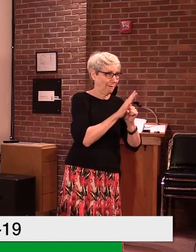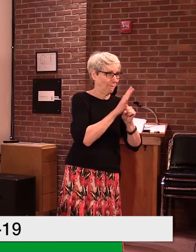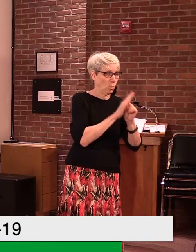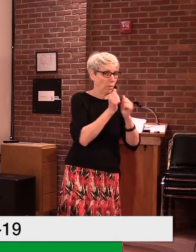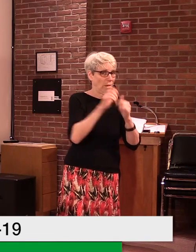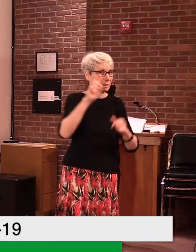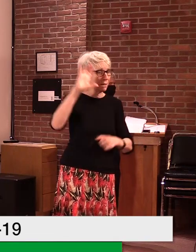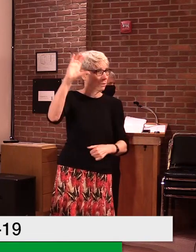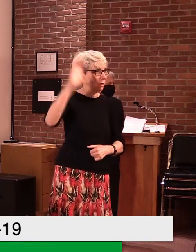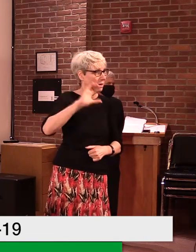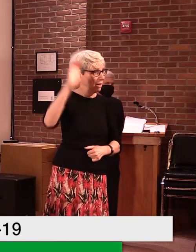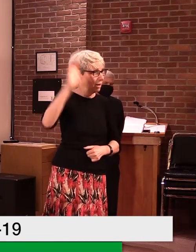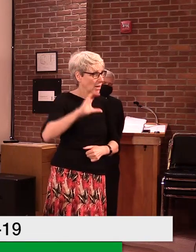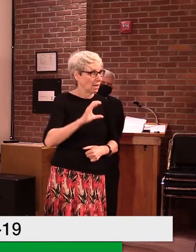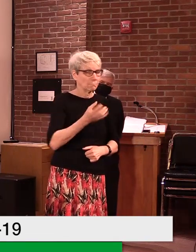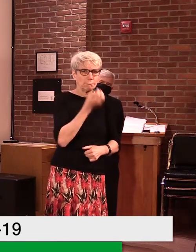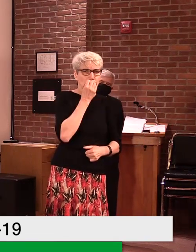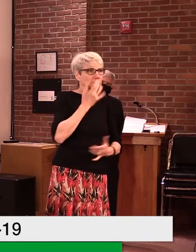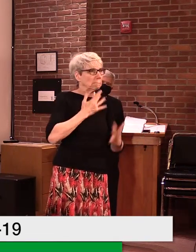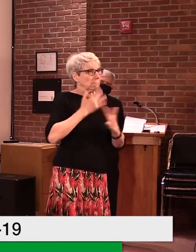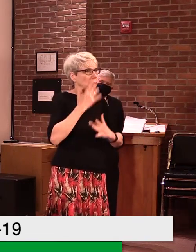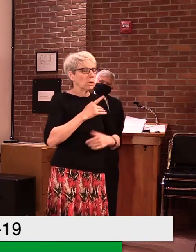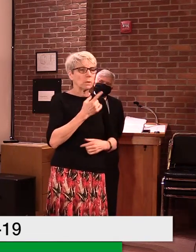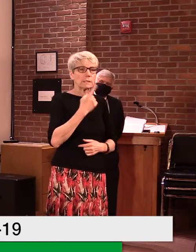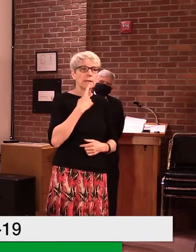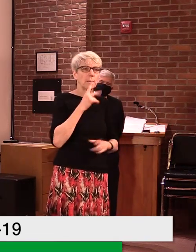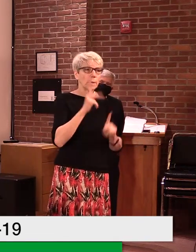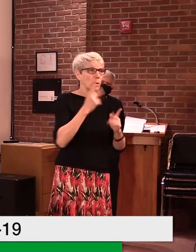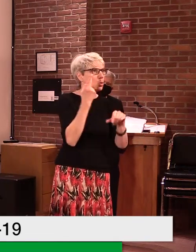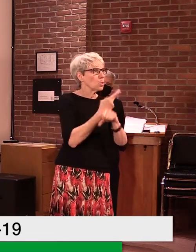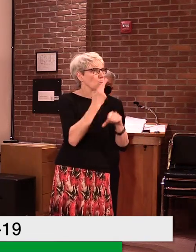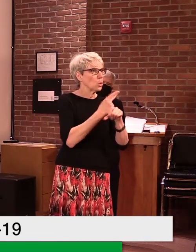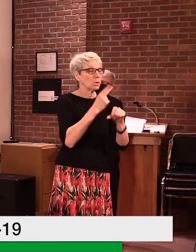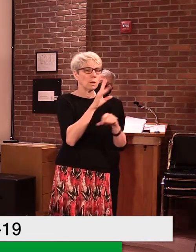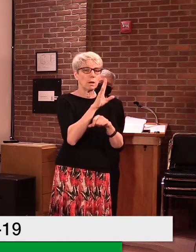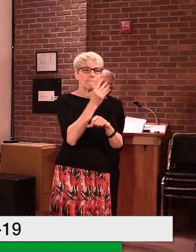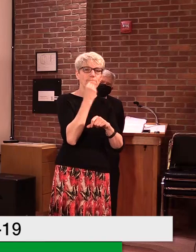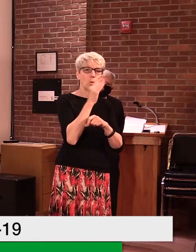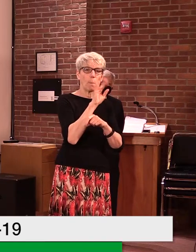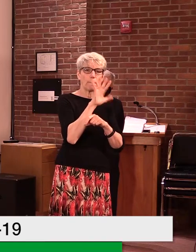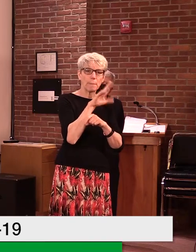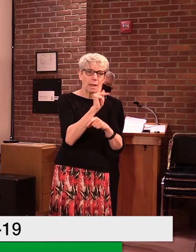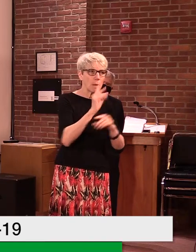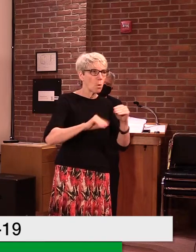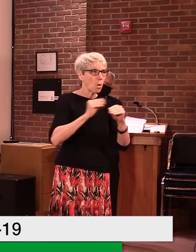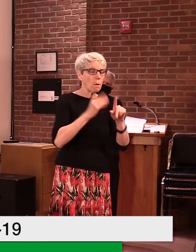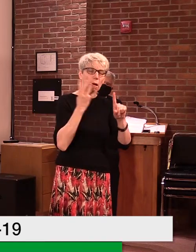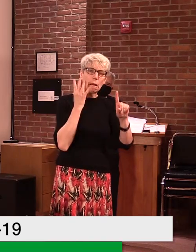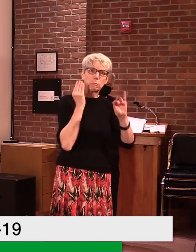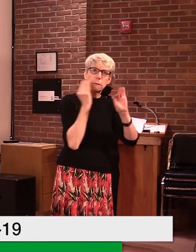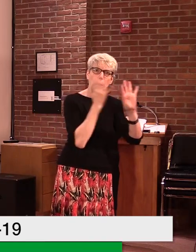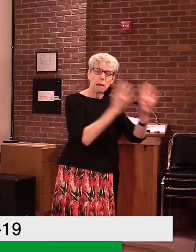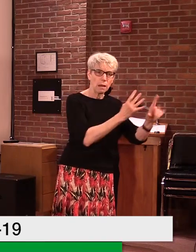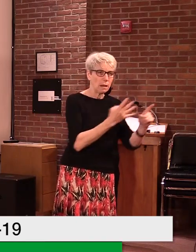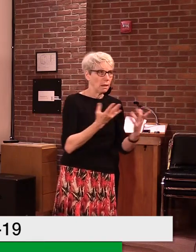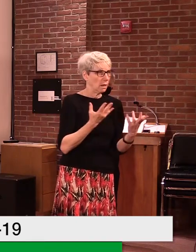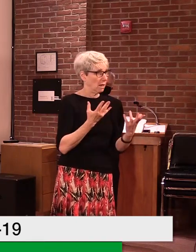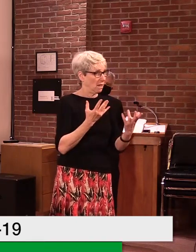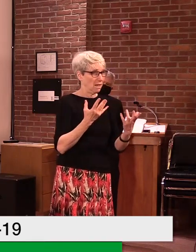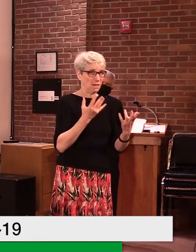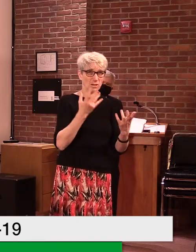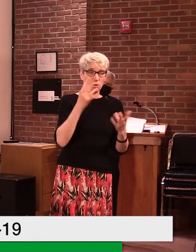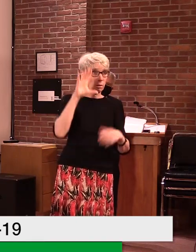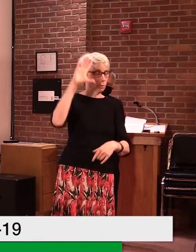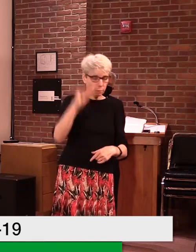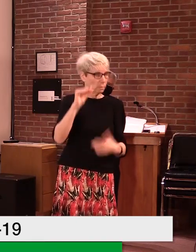expect a rise in homelessness and hunger as a result of this money going away? Well, again, as I said before earlier in the